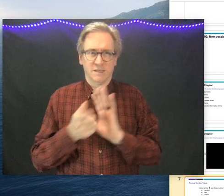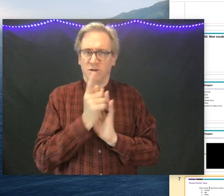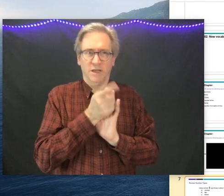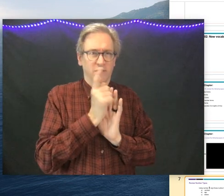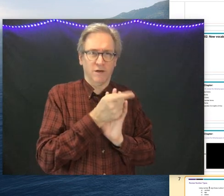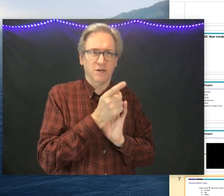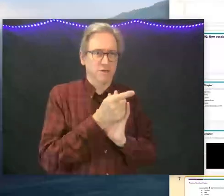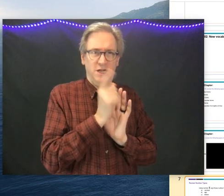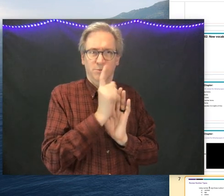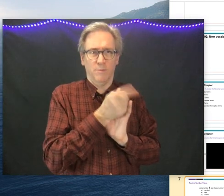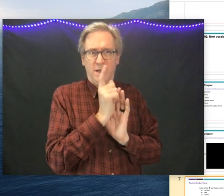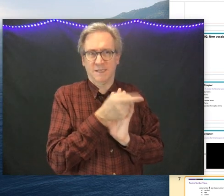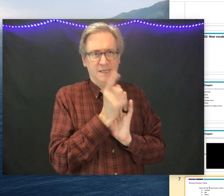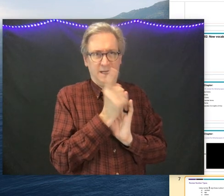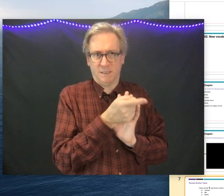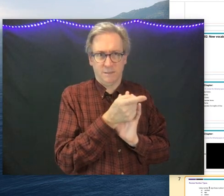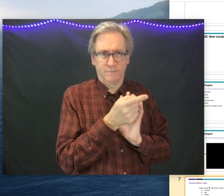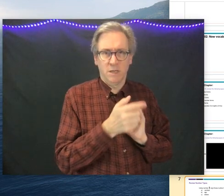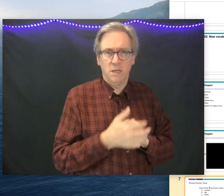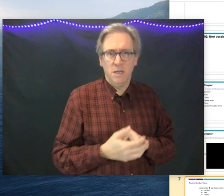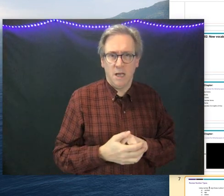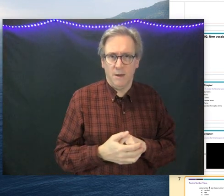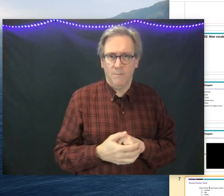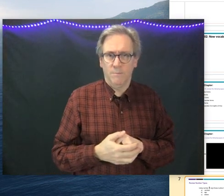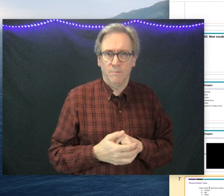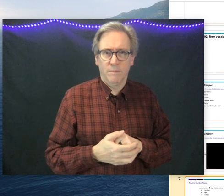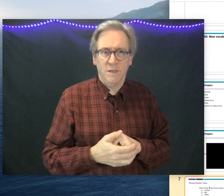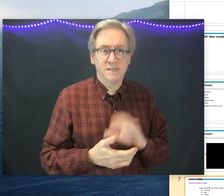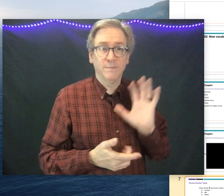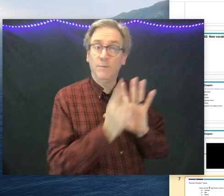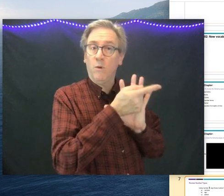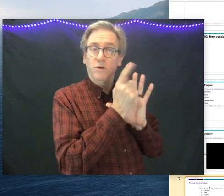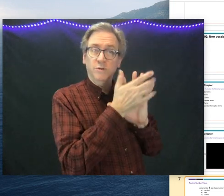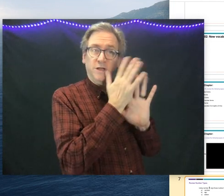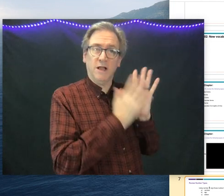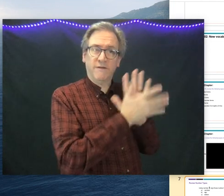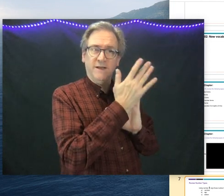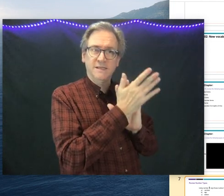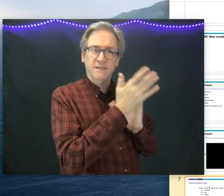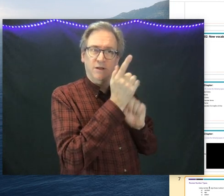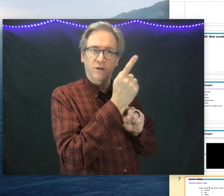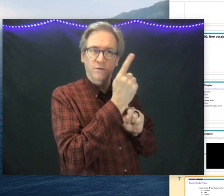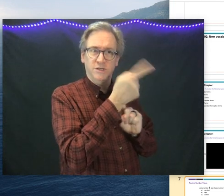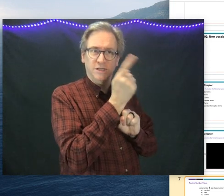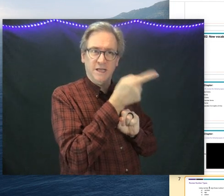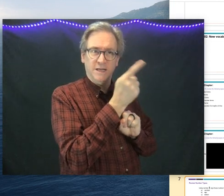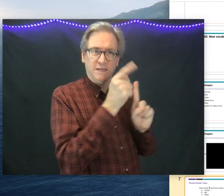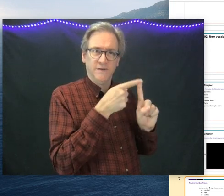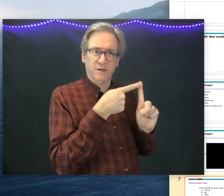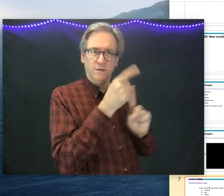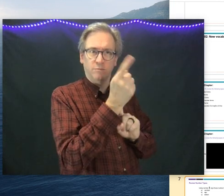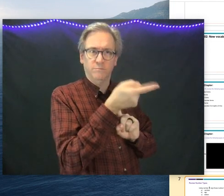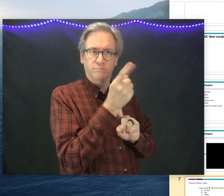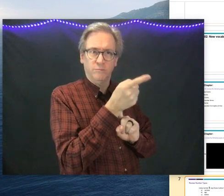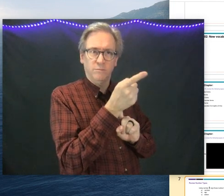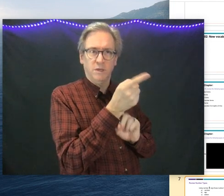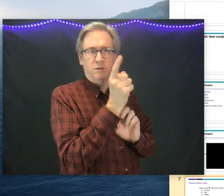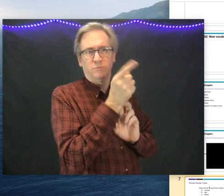it doesn't. They're interchangeable. Minutes, seconds. Some people won't use the clock face. They'll use just the index